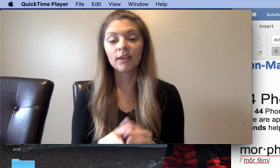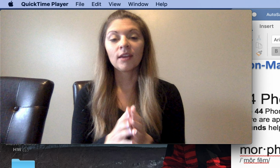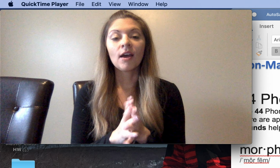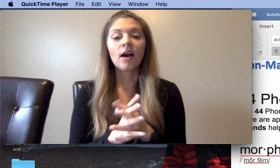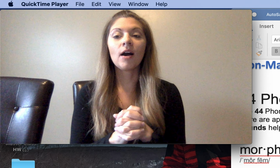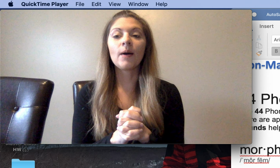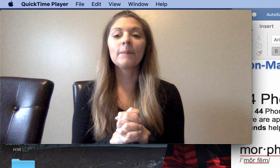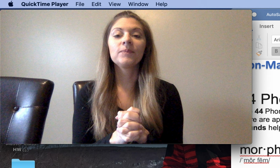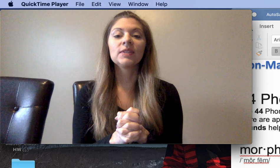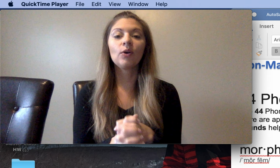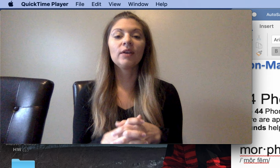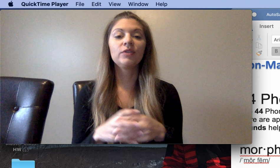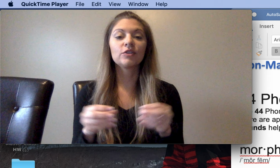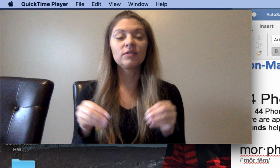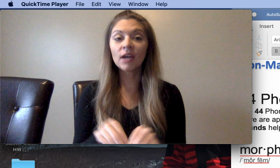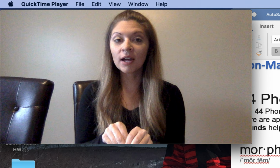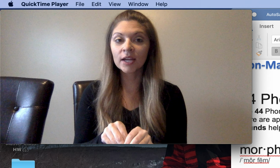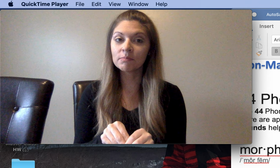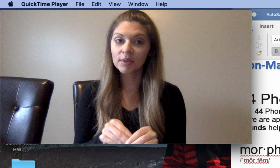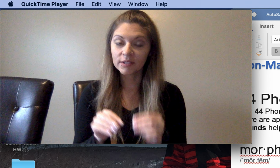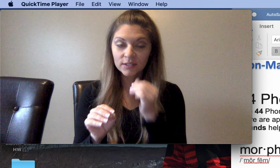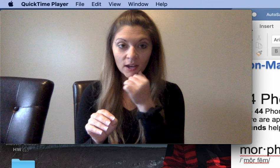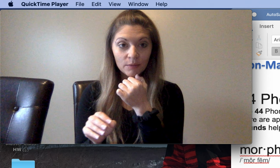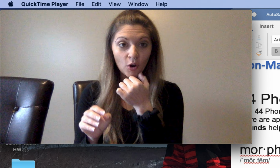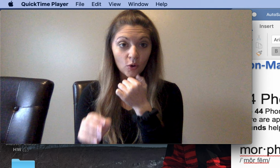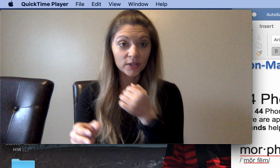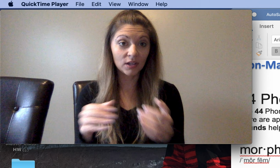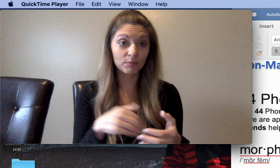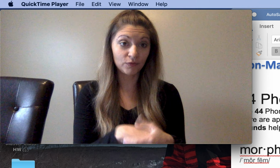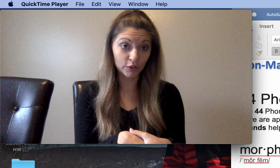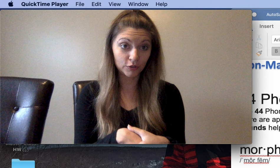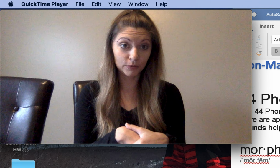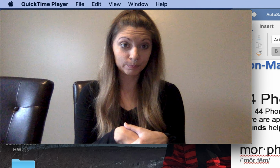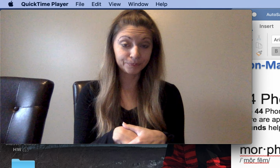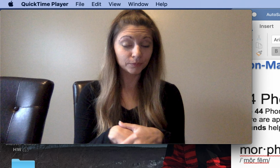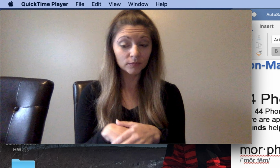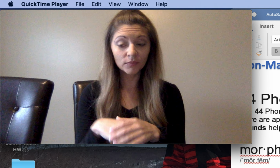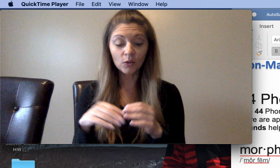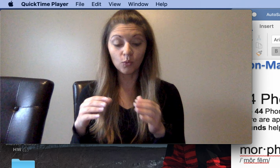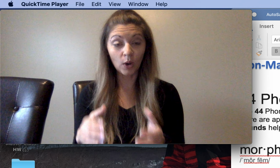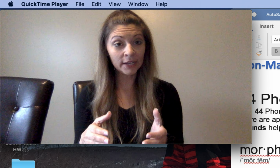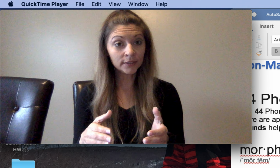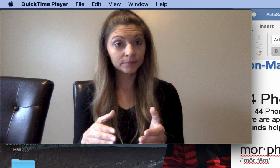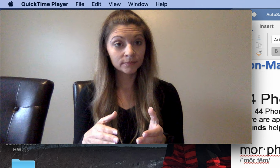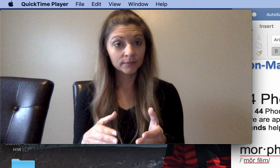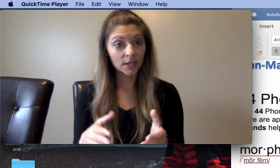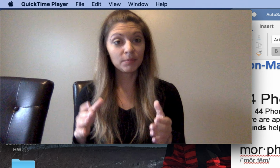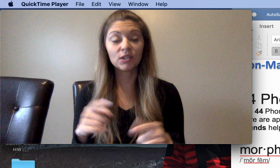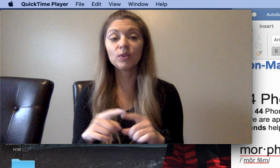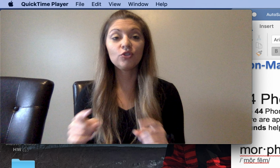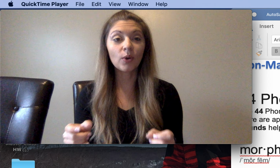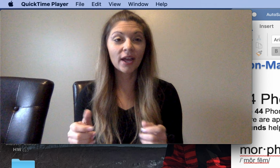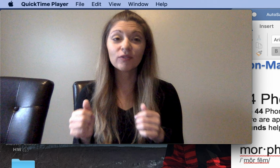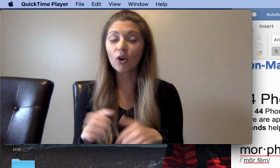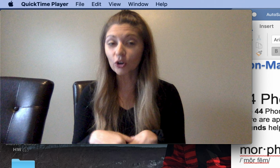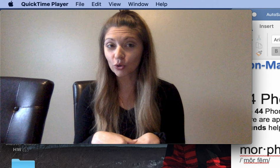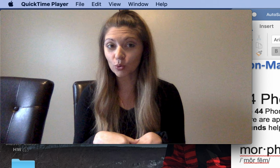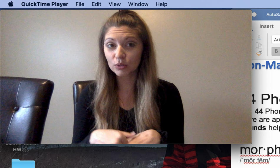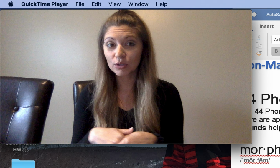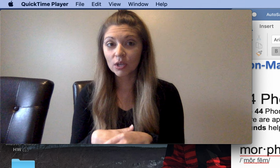Okay? Now, if there's time always comes first. Why? Because we don't